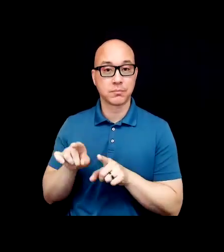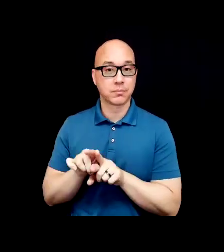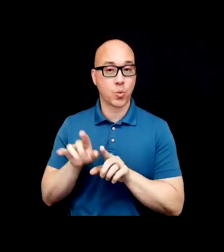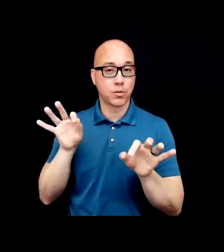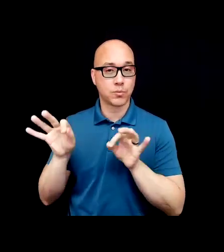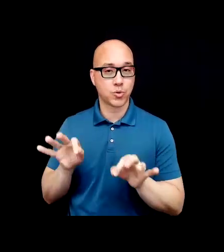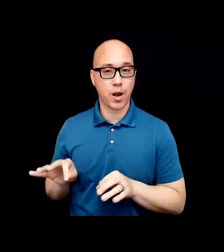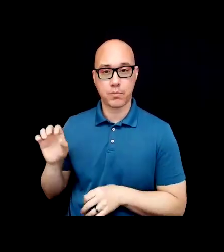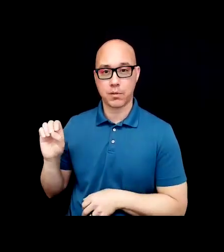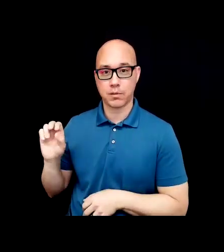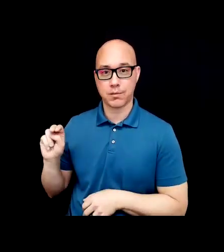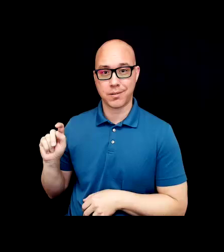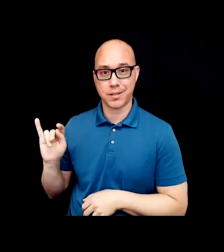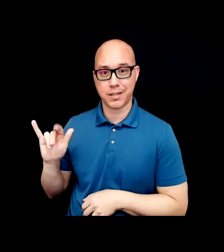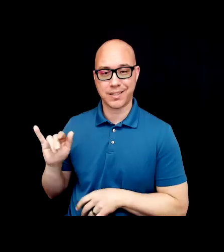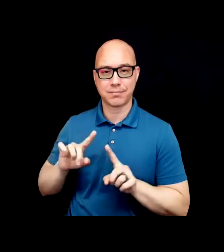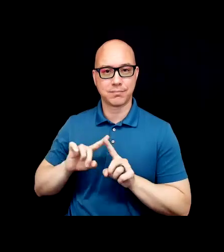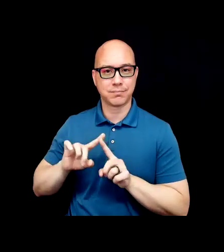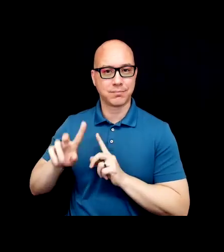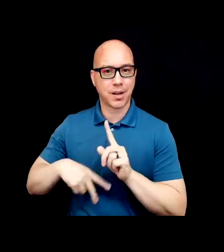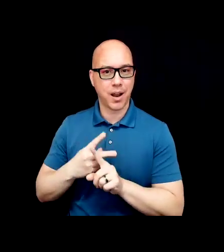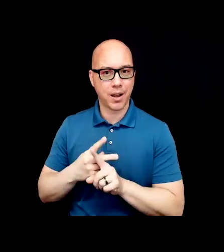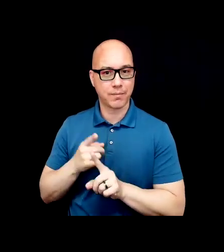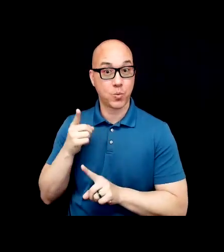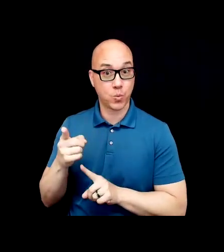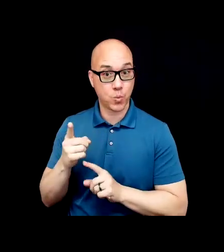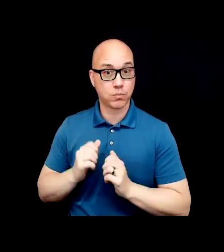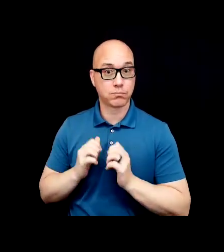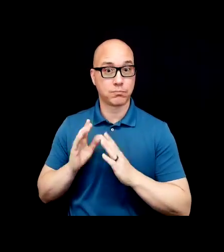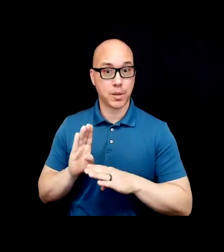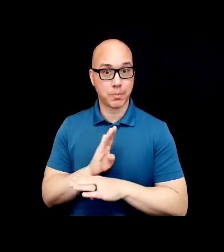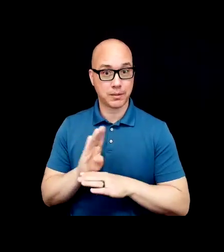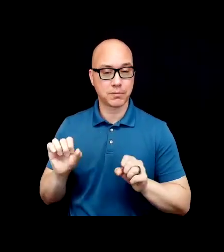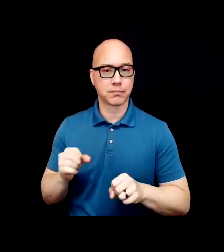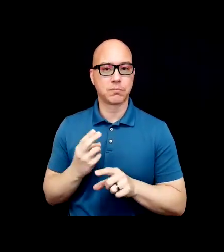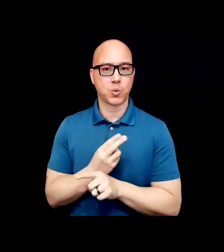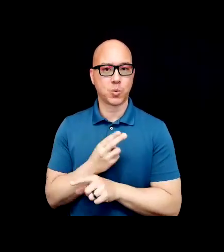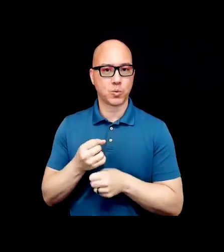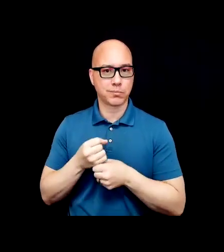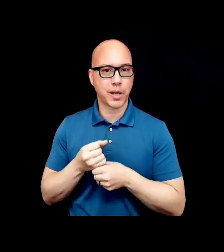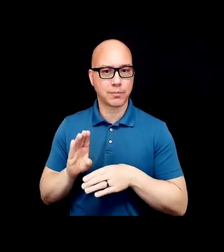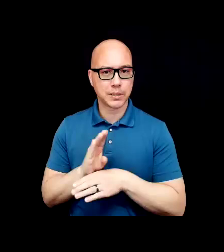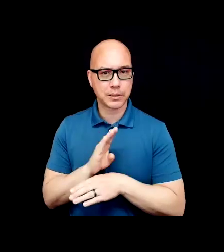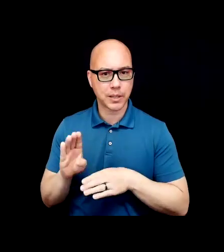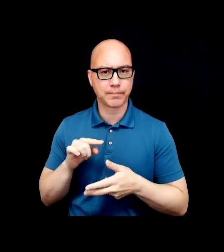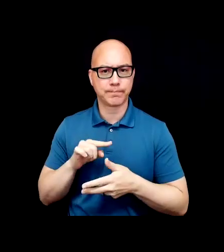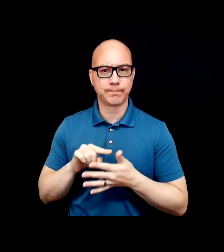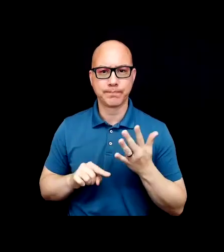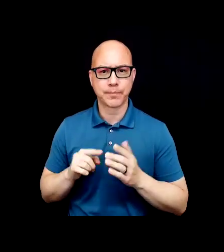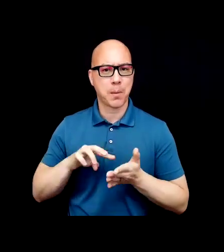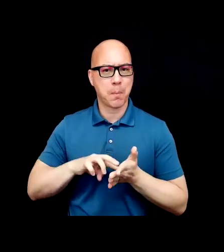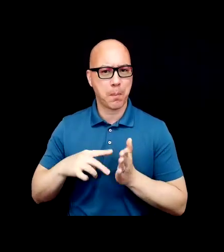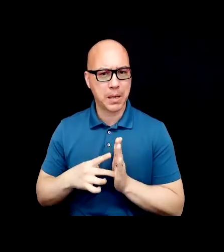of entities that you as a business owner can use in creating your business, and really what does that mean when we talk